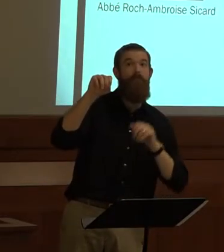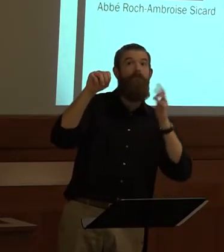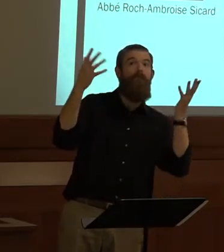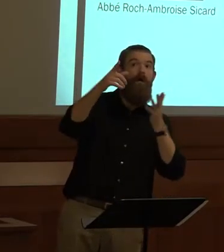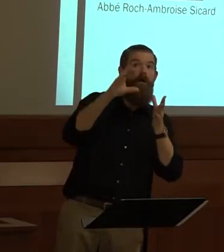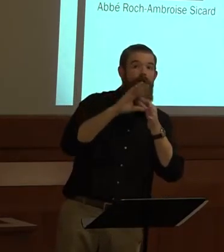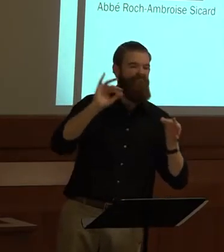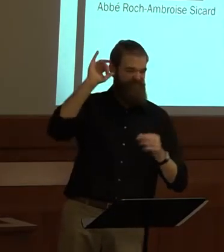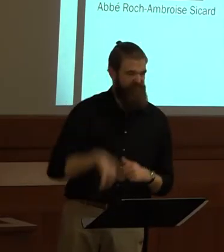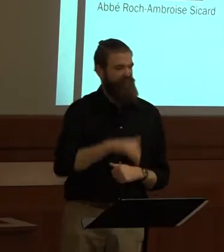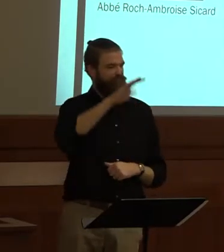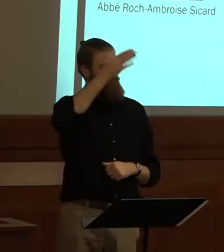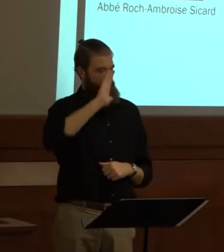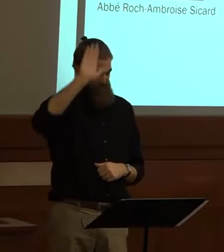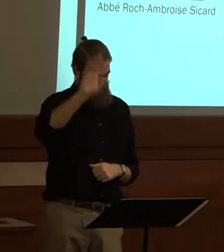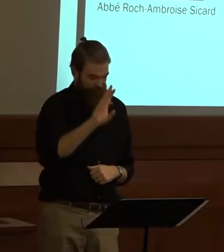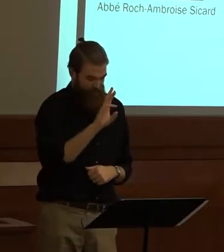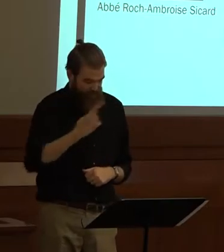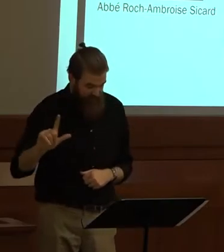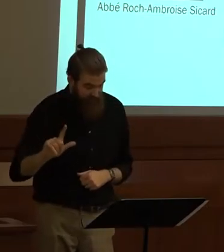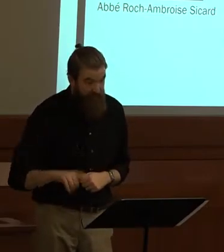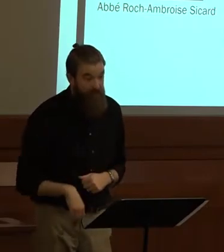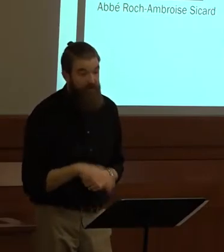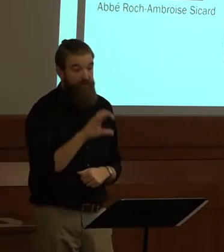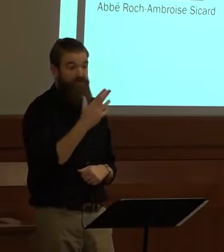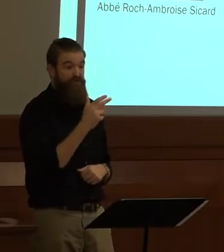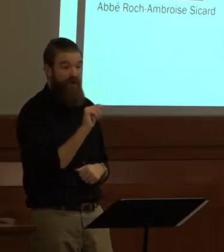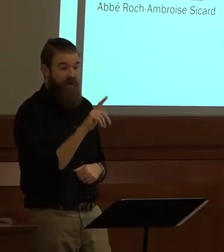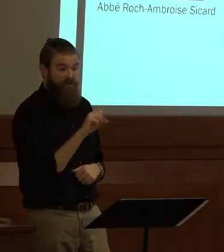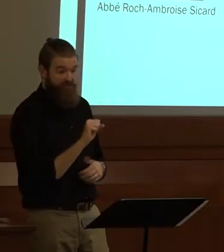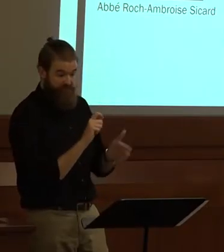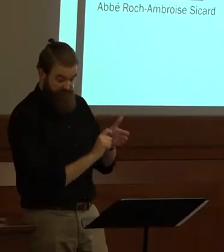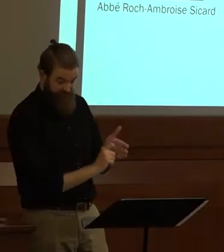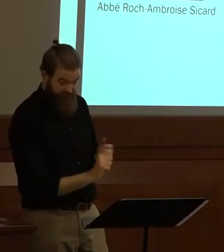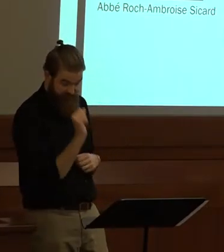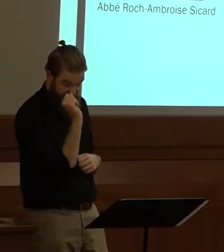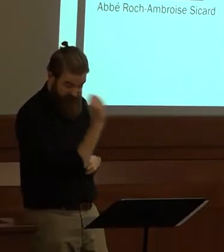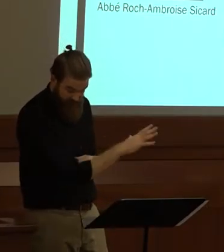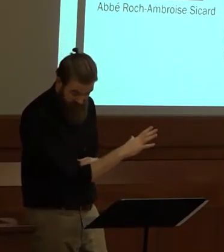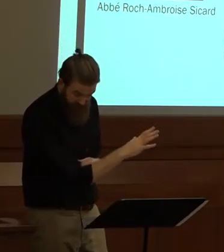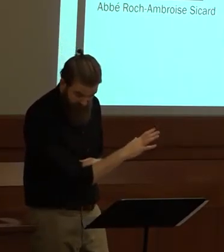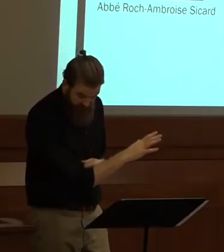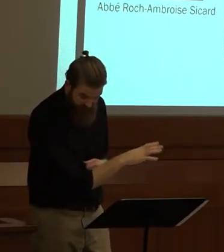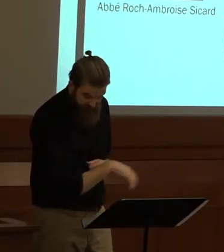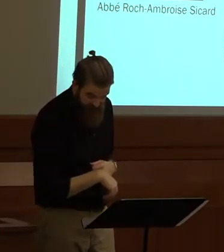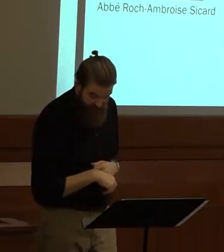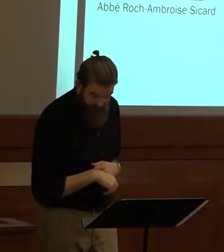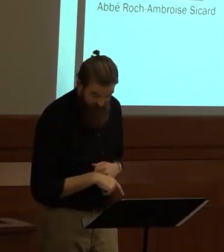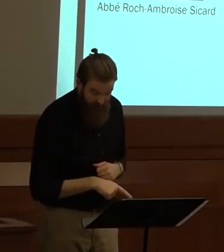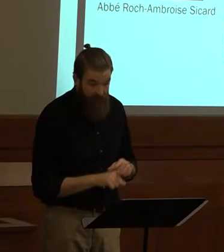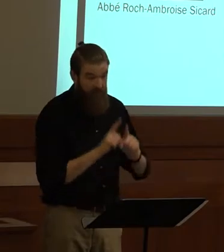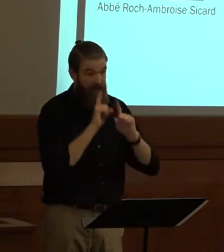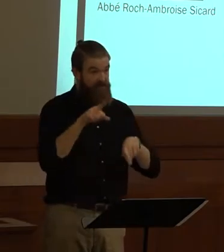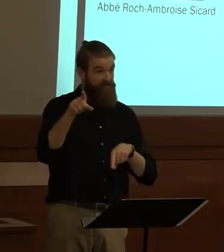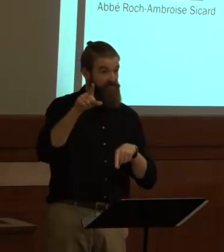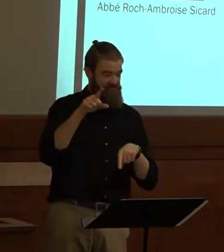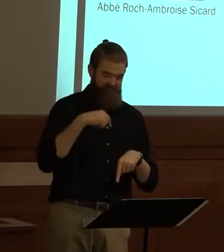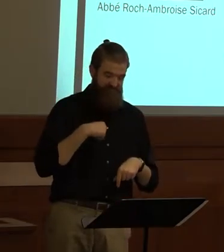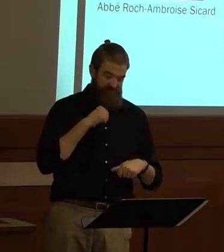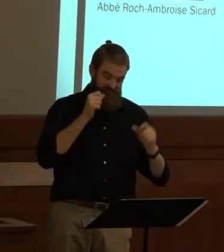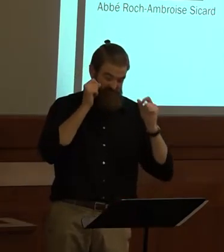In May of 1916, when he was 38 years old, Charles met Canon Jean-Pierre